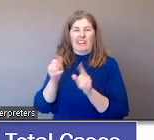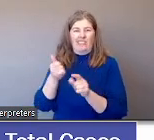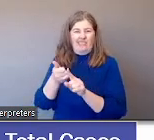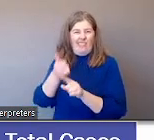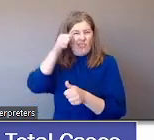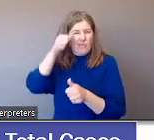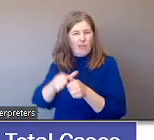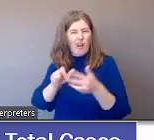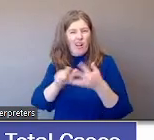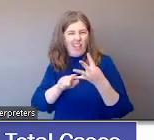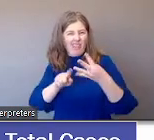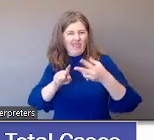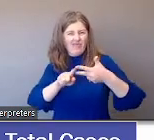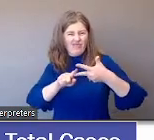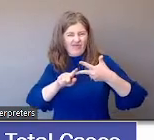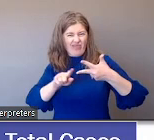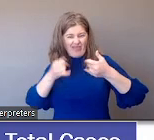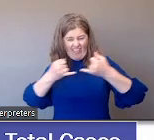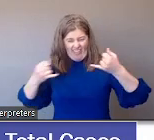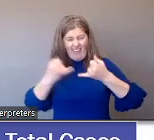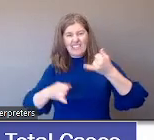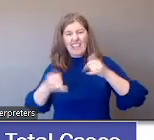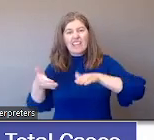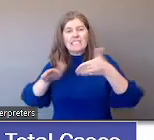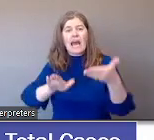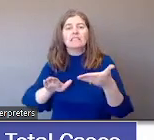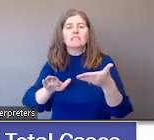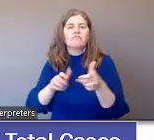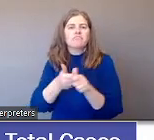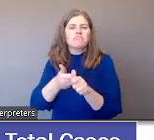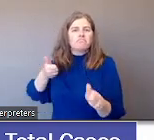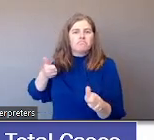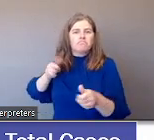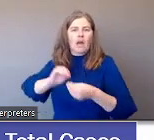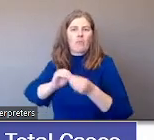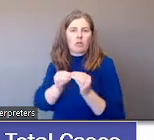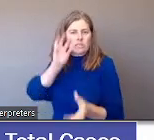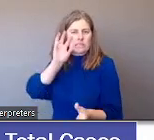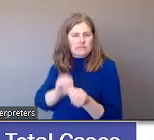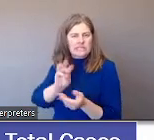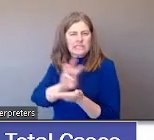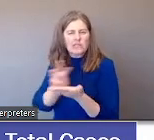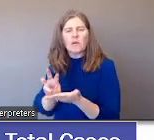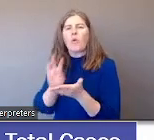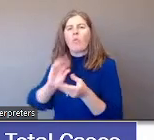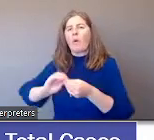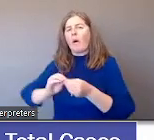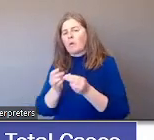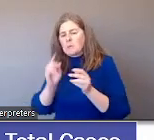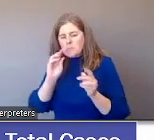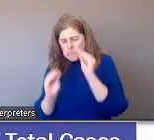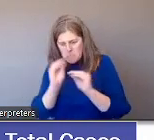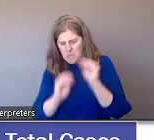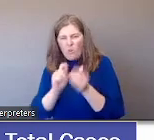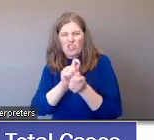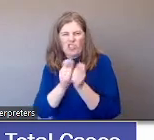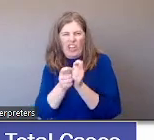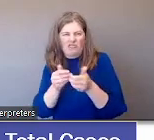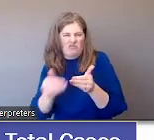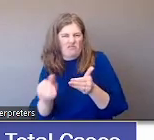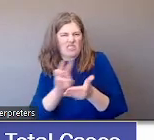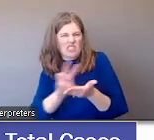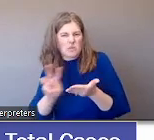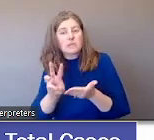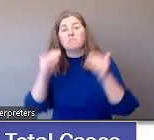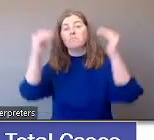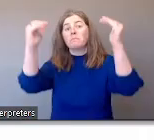of the death certificates in from around the state. So probably that data will continue to roll in as time goes on. Next slide,